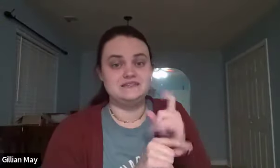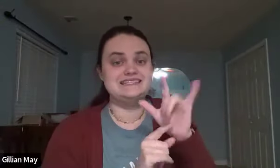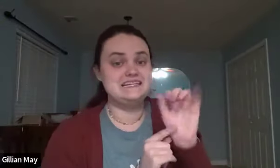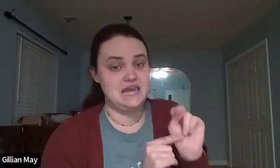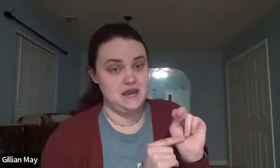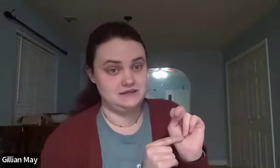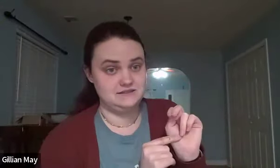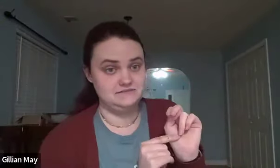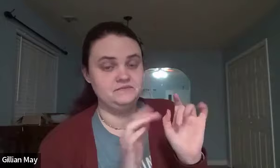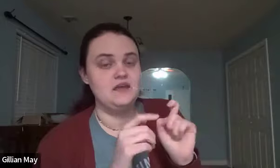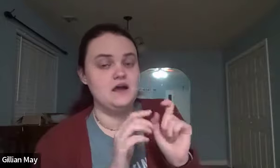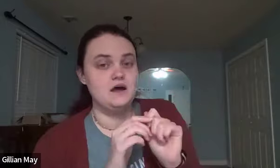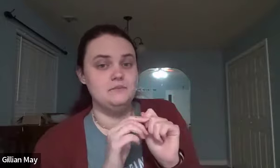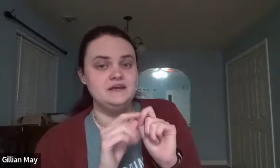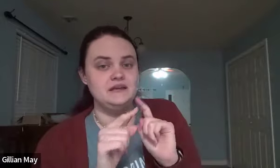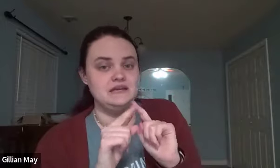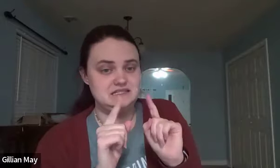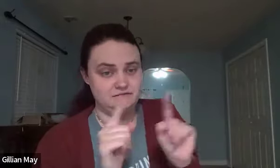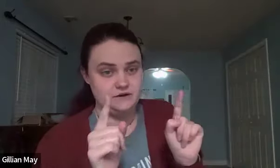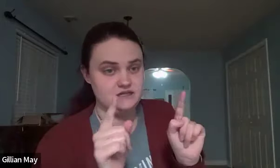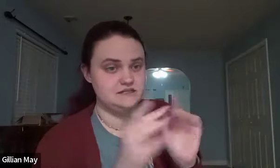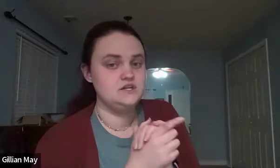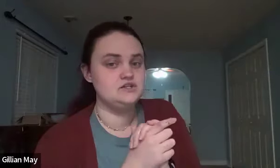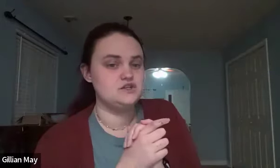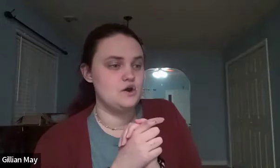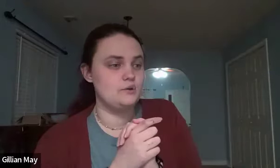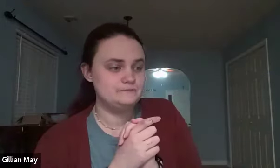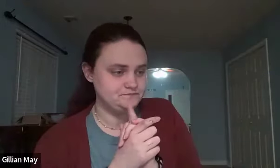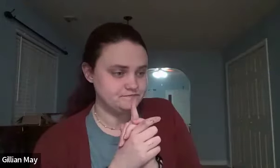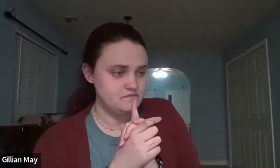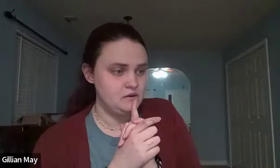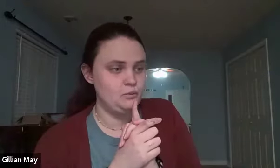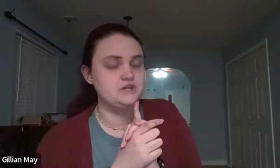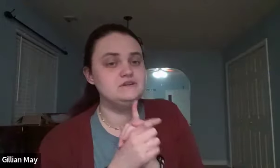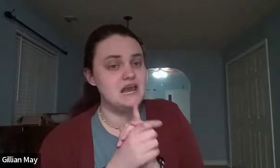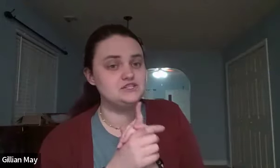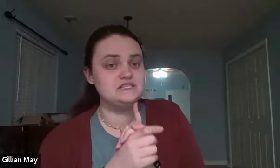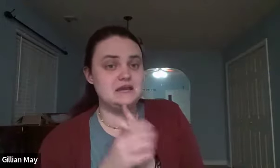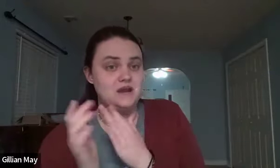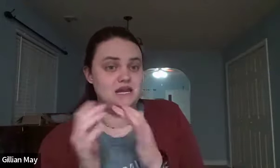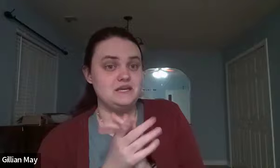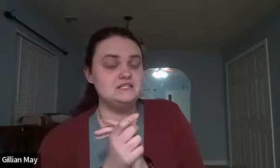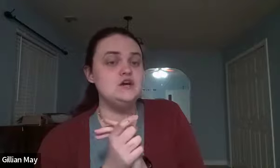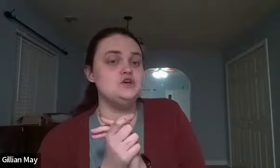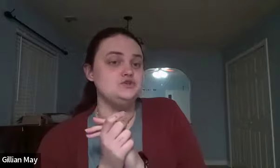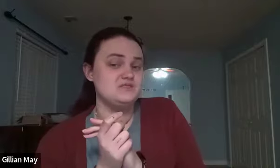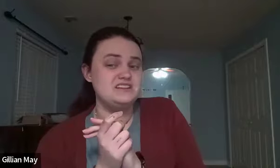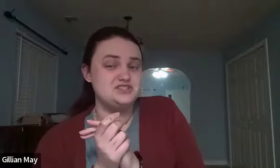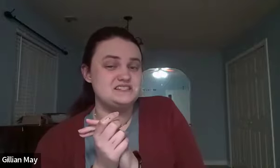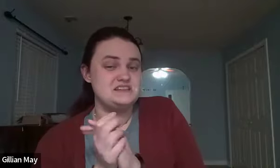The syntax is different. So when you're actually saying my name is, you really are just